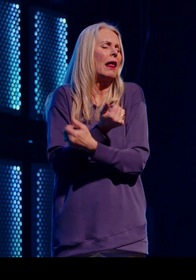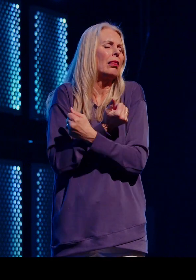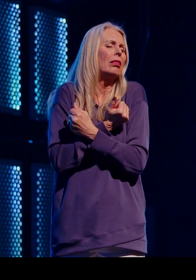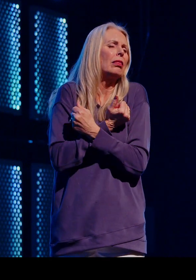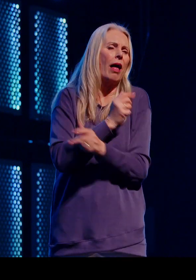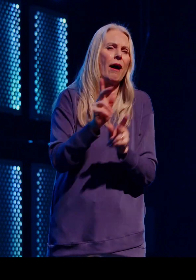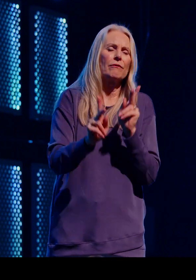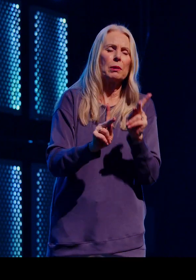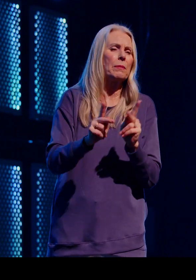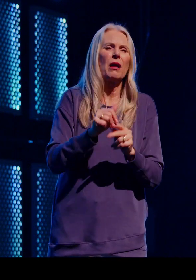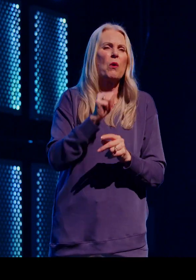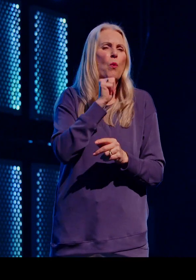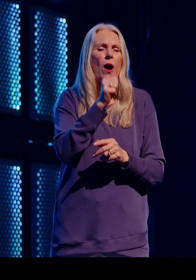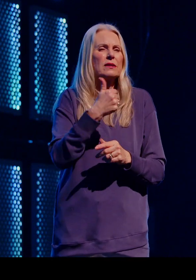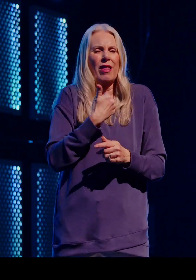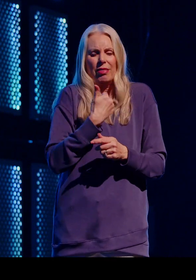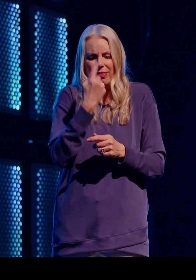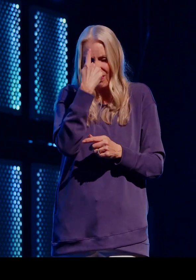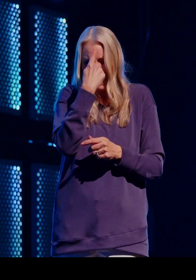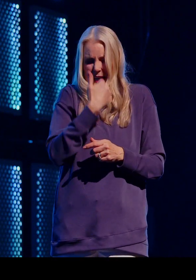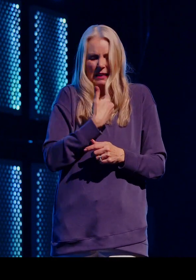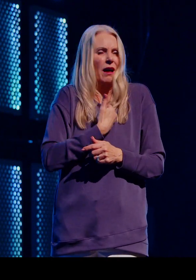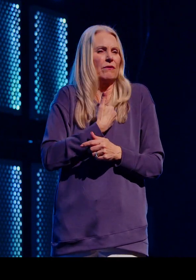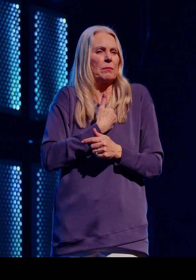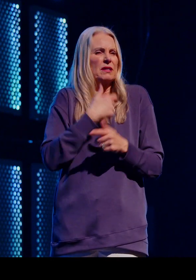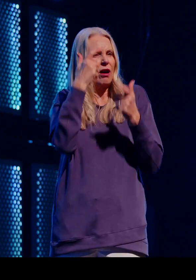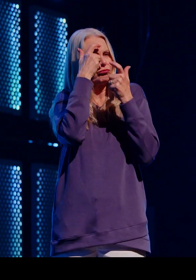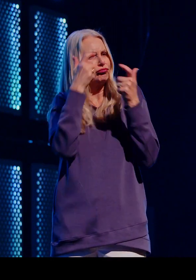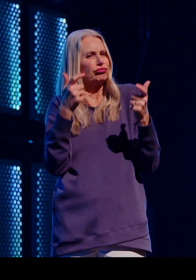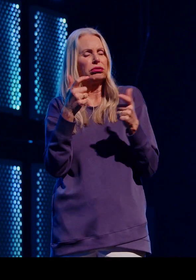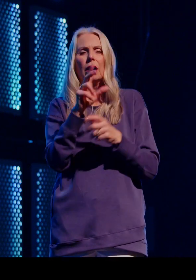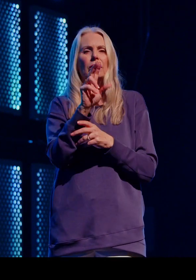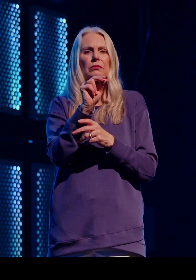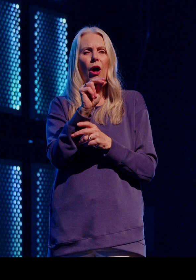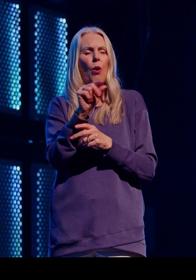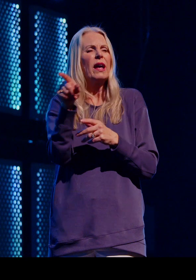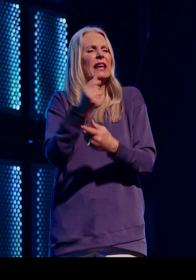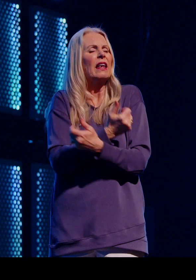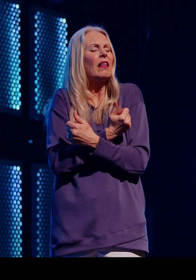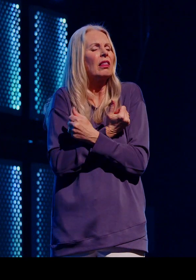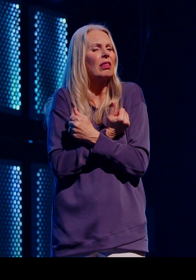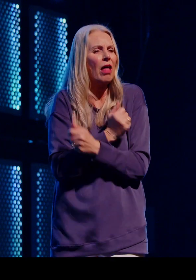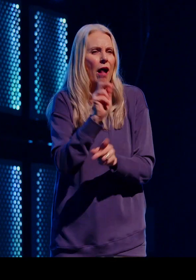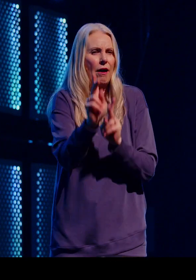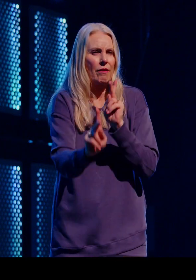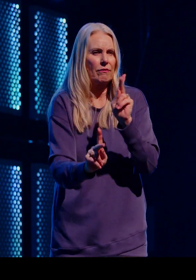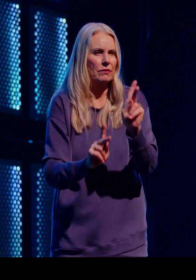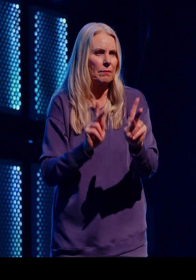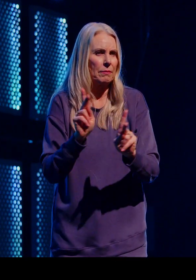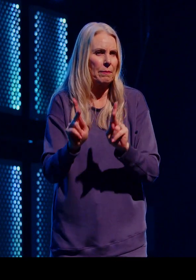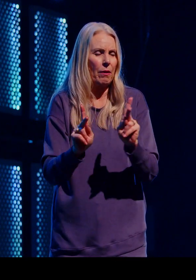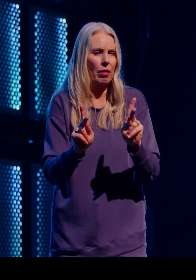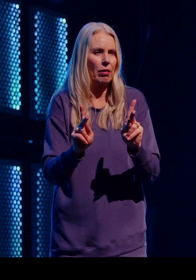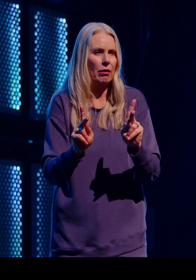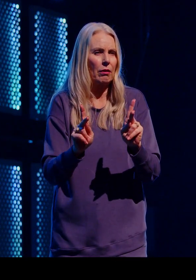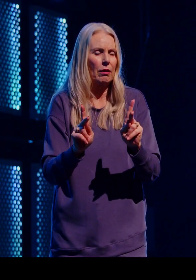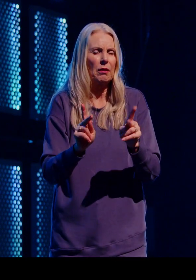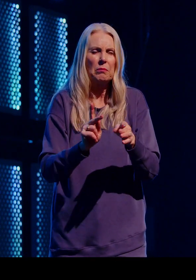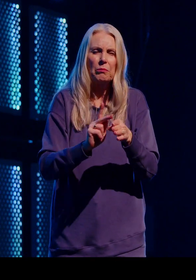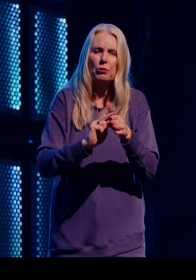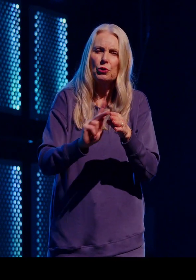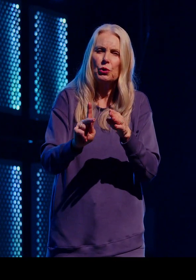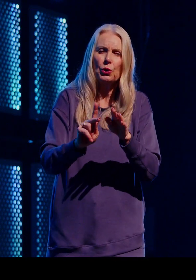wasn't self-love. He loved people truly for their interest. And I think about